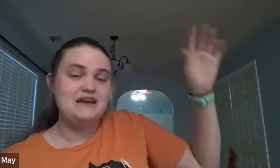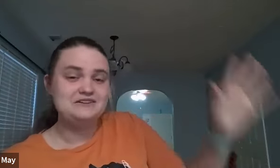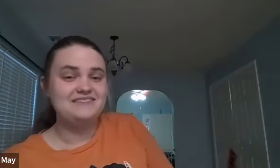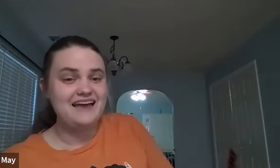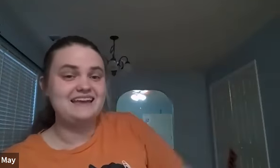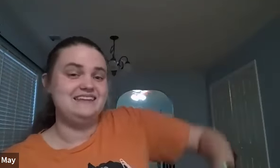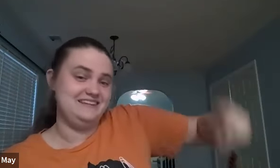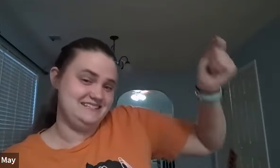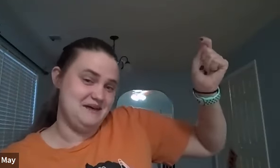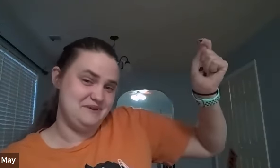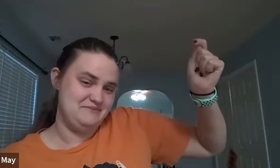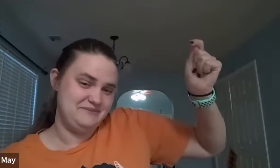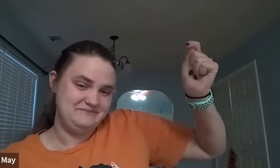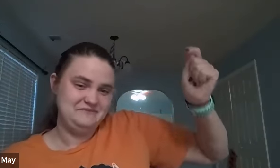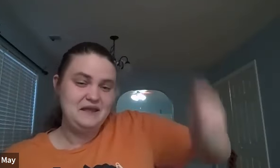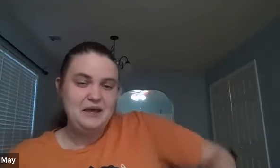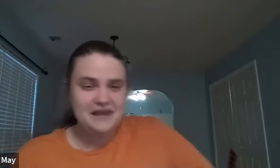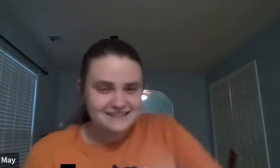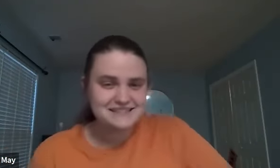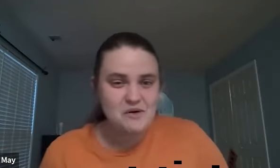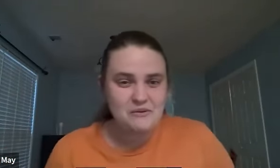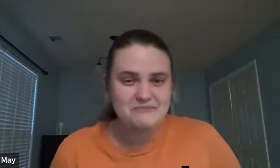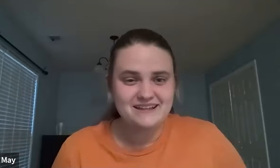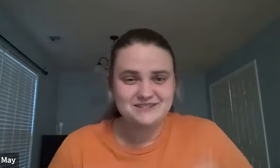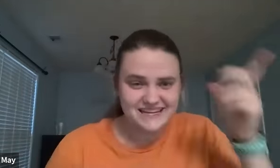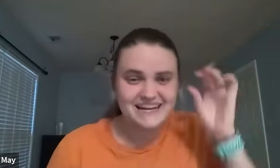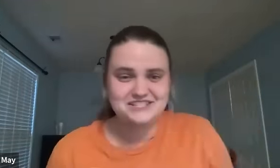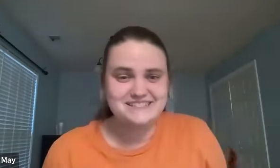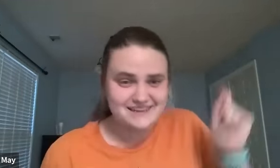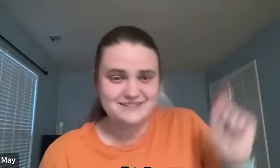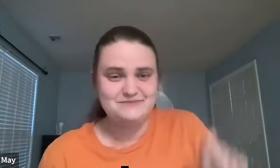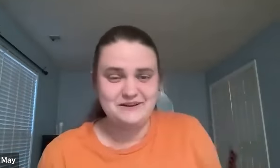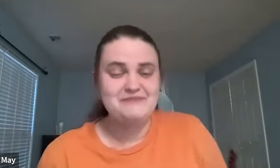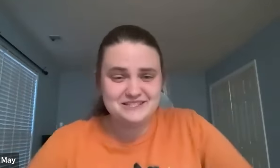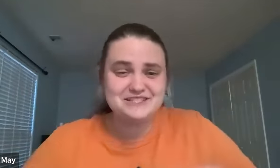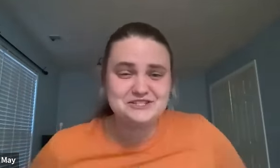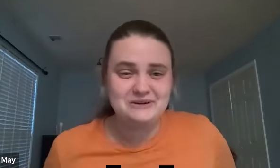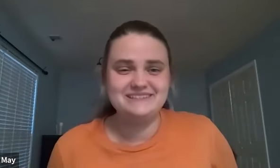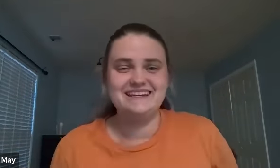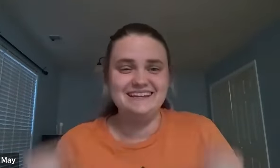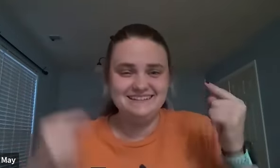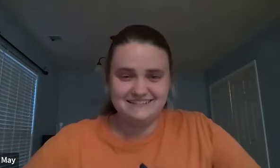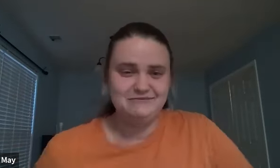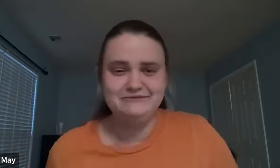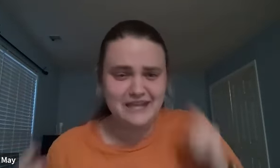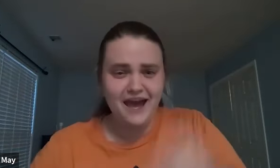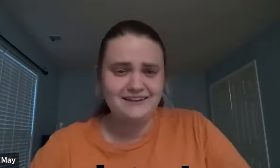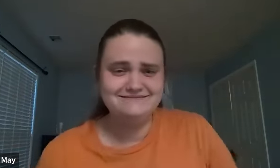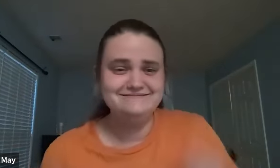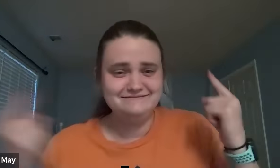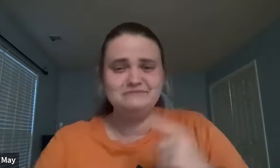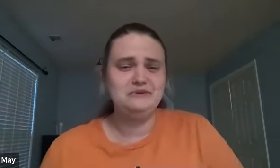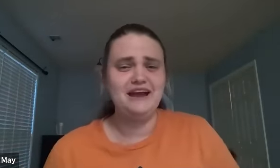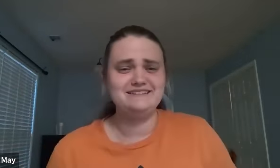hit your leg and then you snap up. Next time I'll wear pants so I can actually sign this better. I'm just in shorts and yeah, we